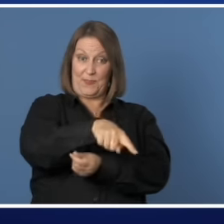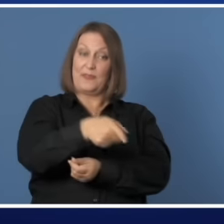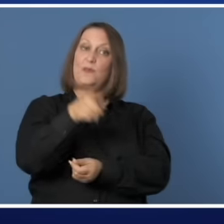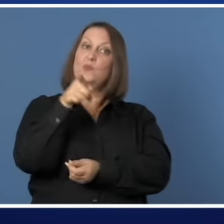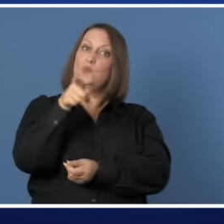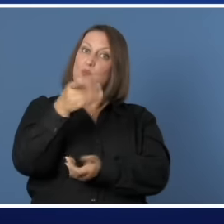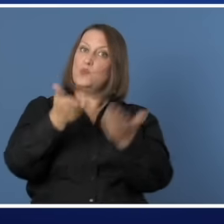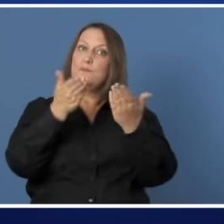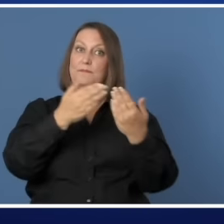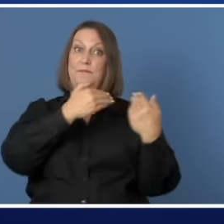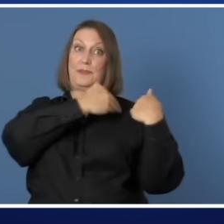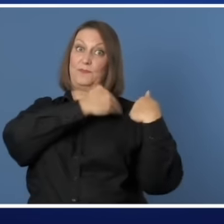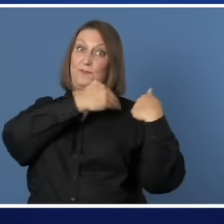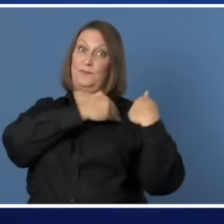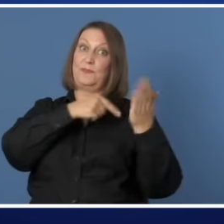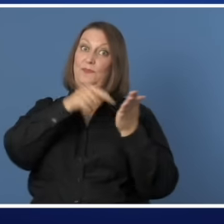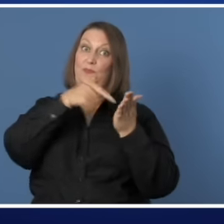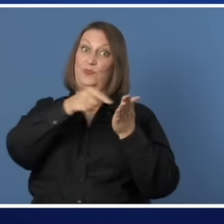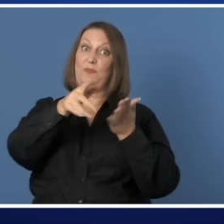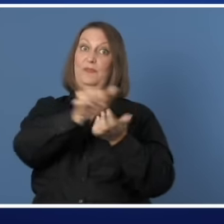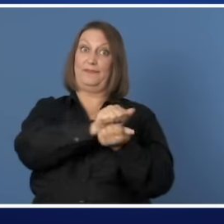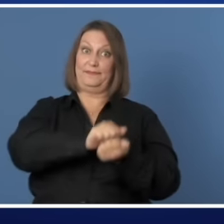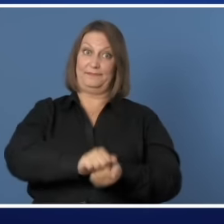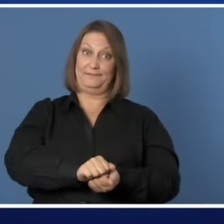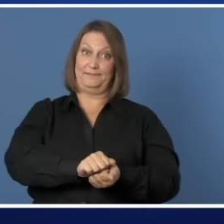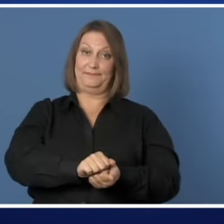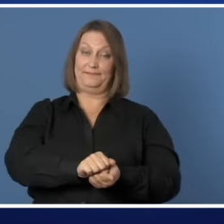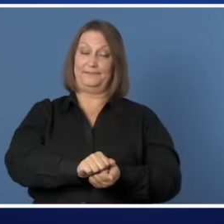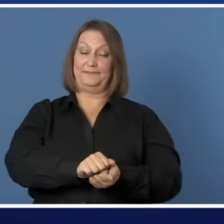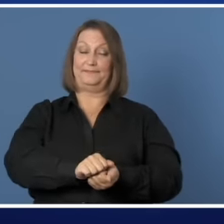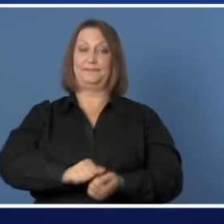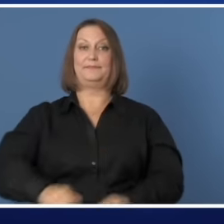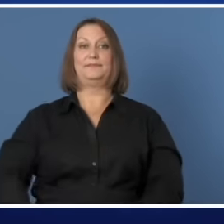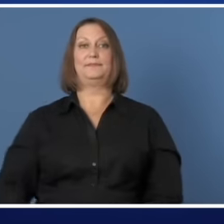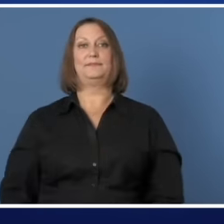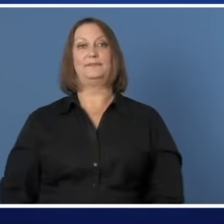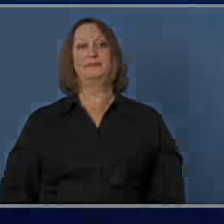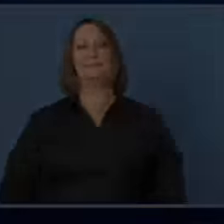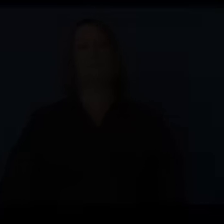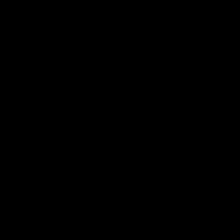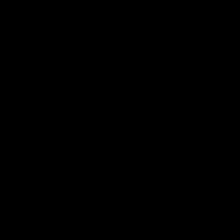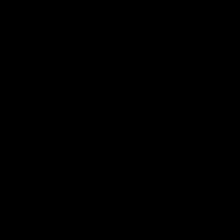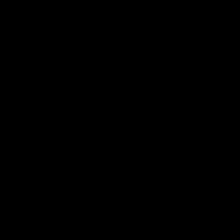flow lands on a neighbor's property, you may be liable for damages.